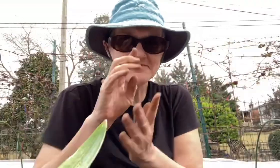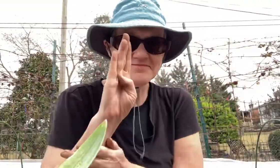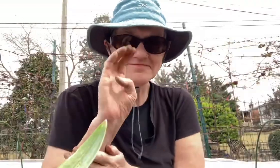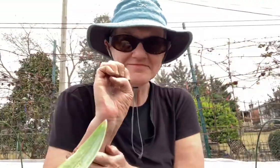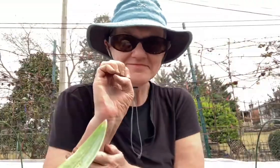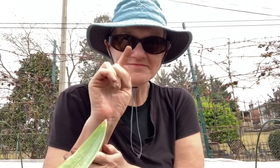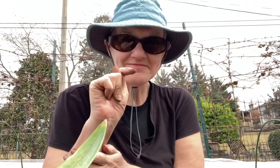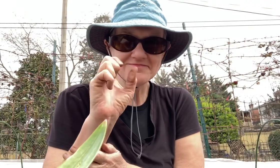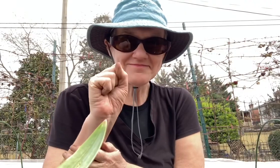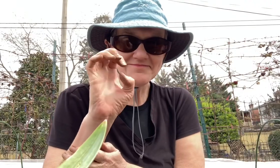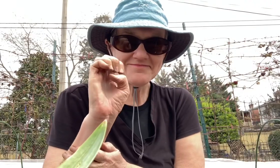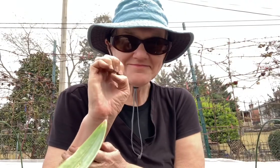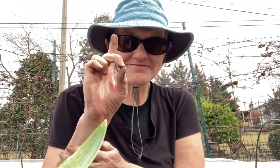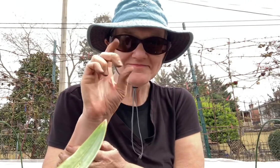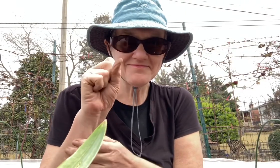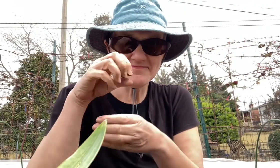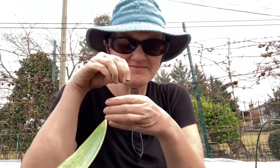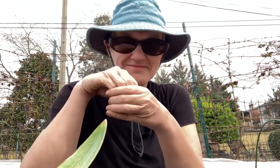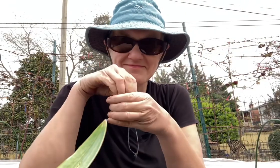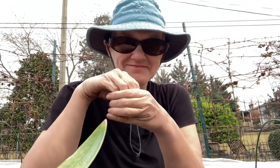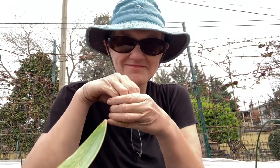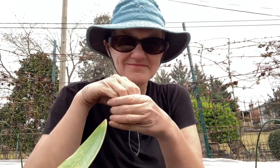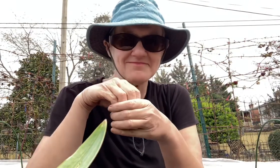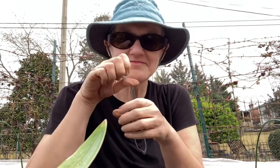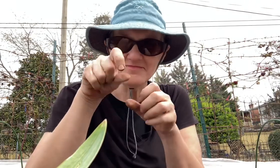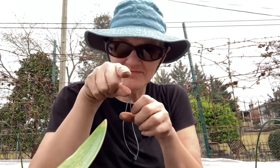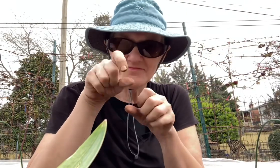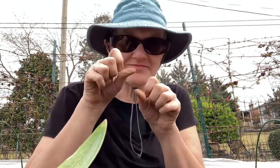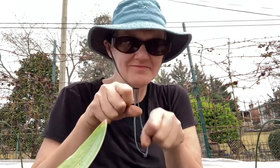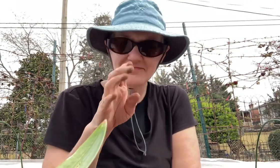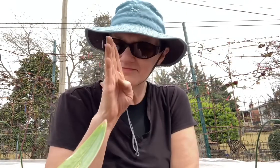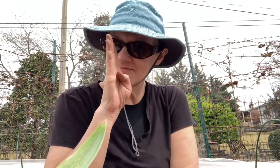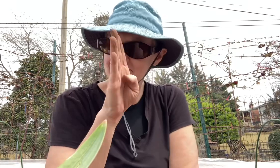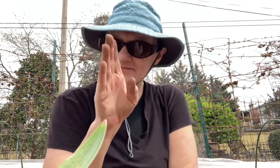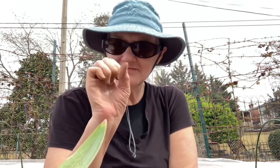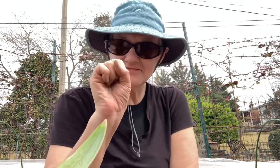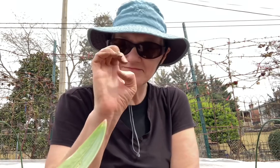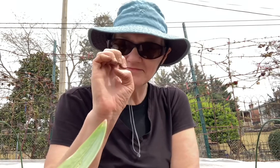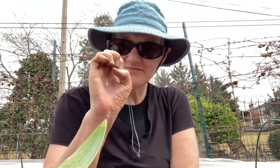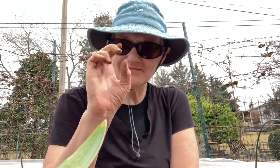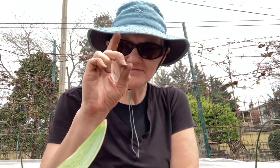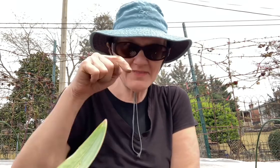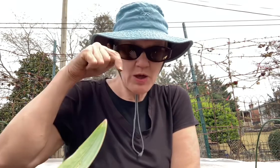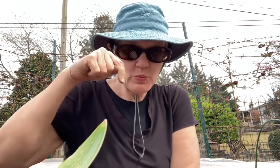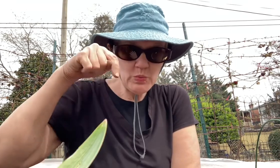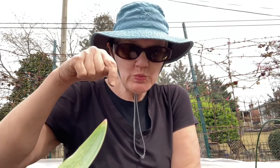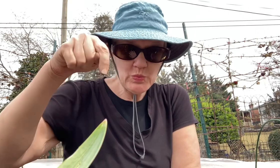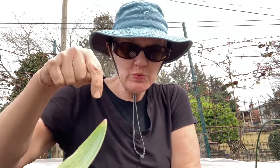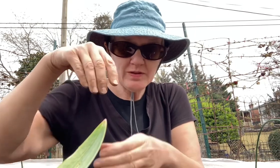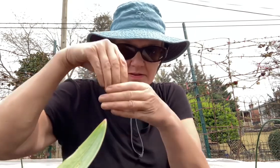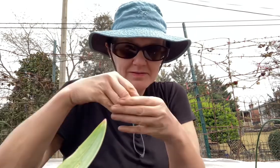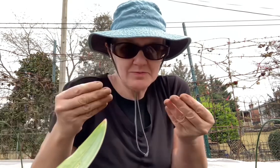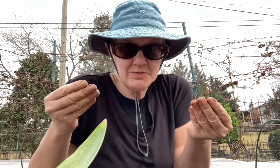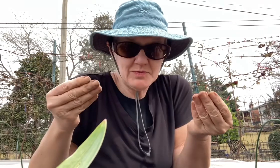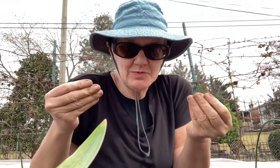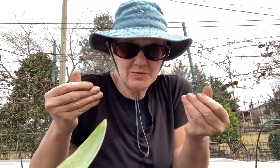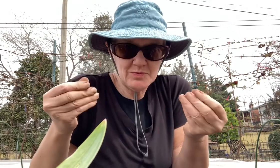Now you don't need to start your beet seeds indoors. You can direct sow the seeds in the ground